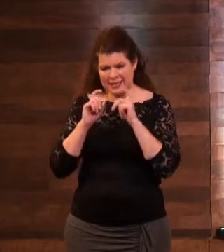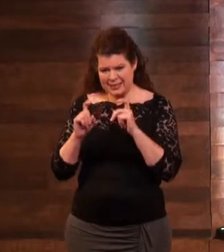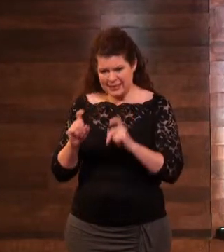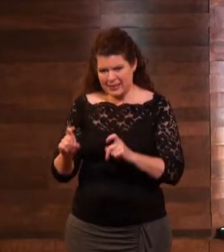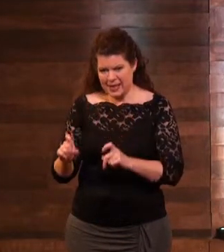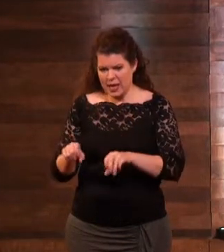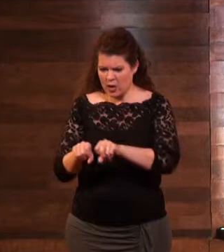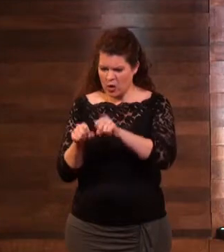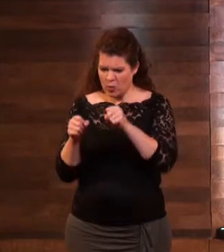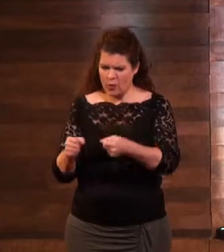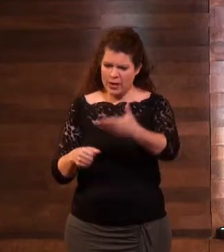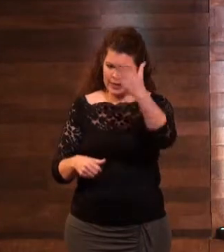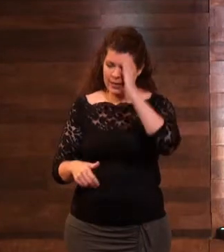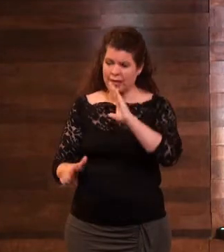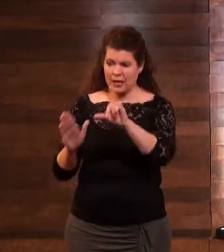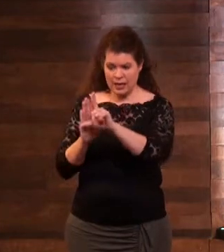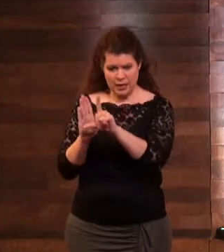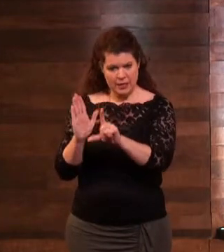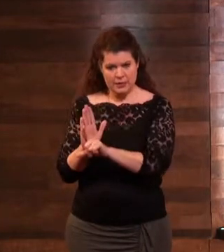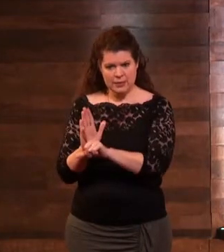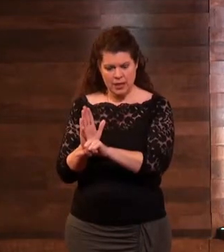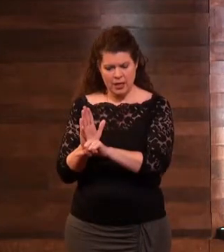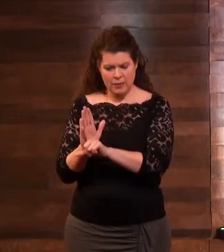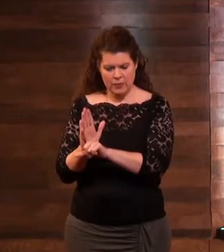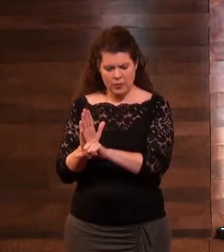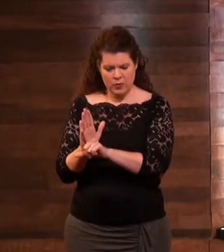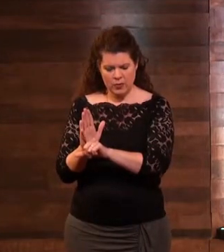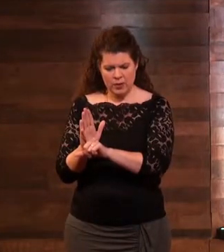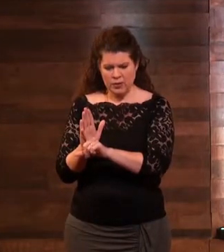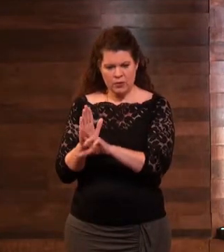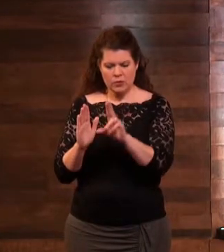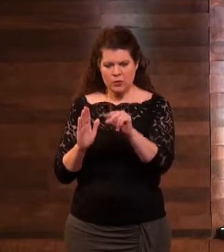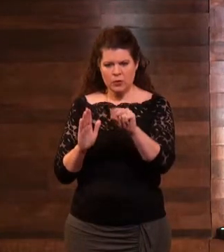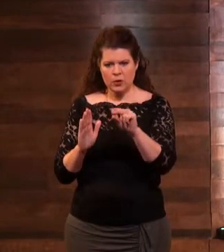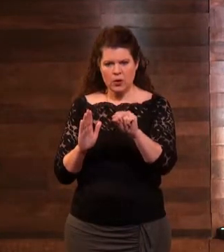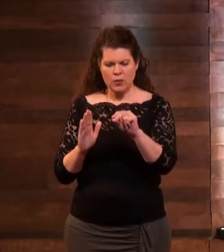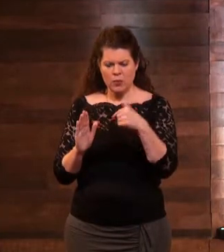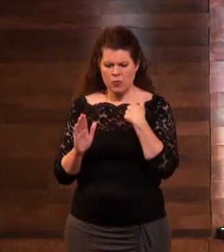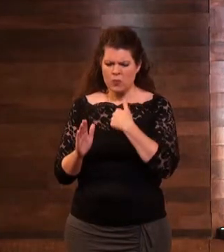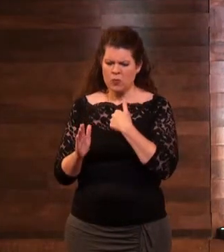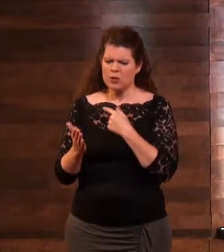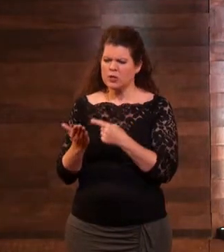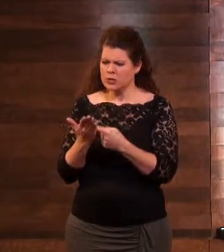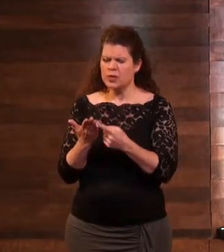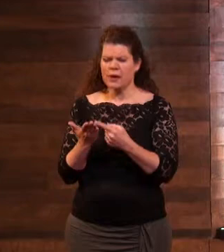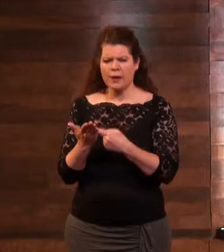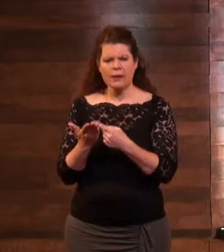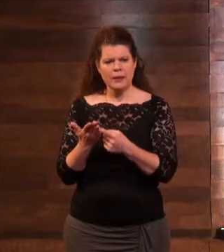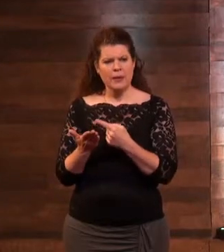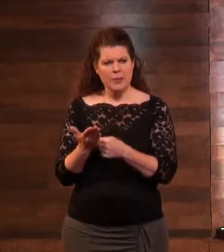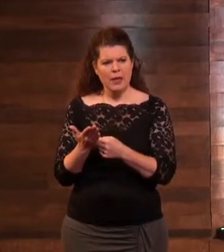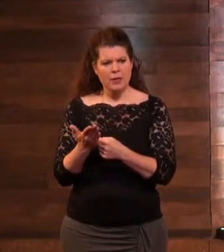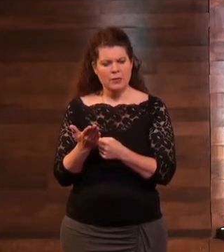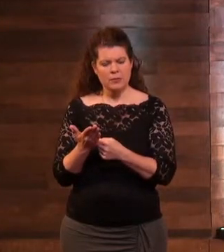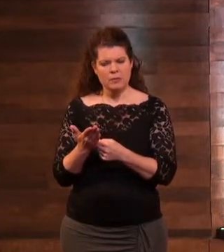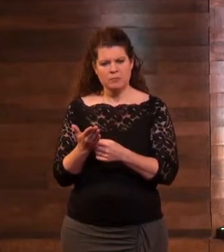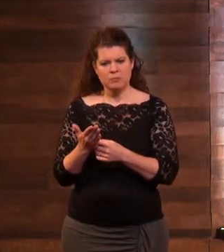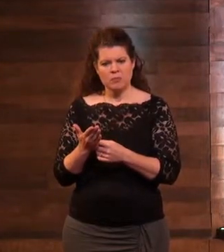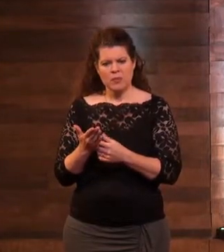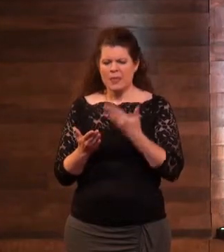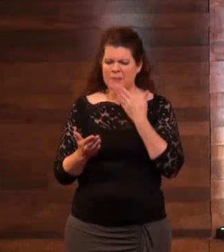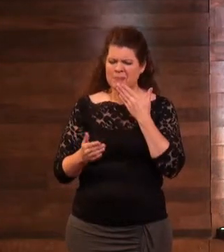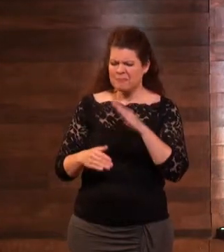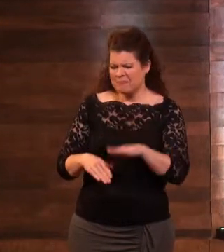to God's will or his laws. We're going to get to that next. Right now, we're just talking about things that, you know, at work are, you know, bad